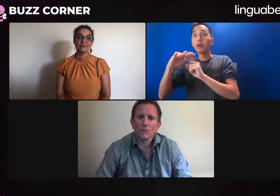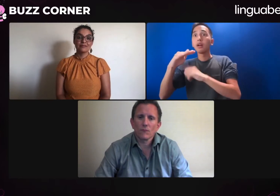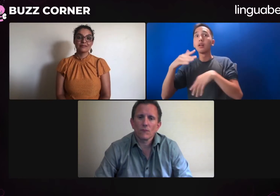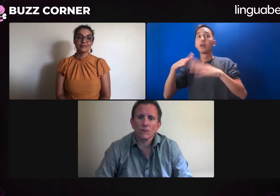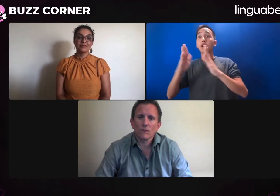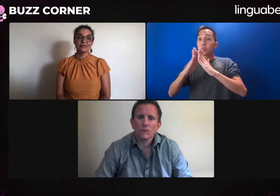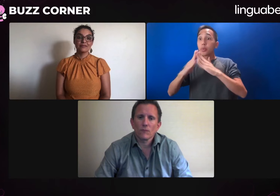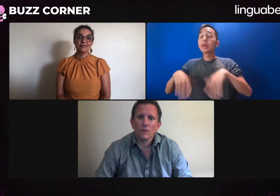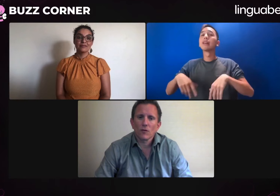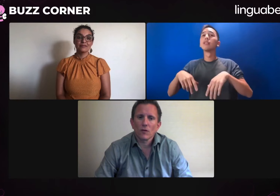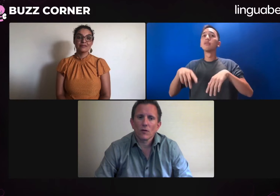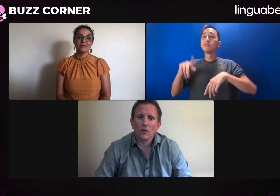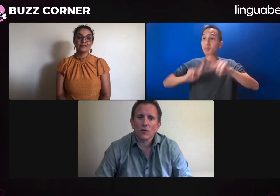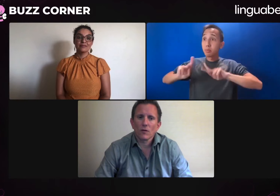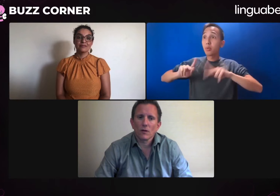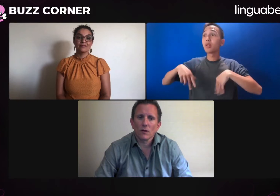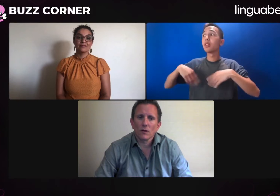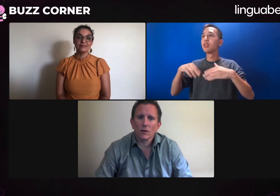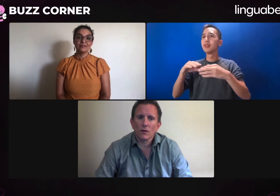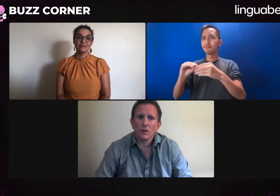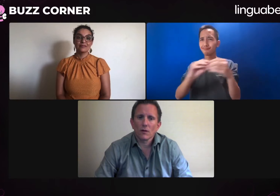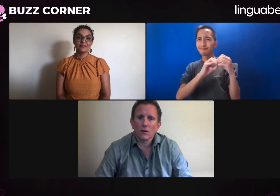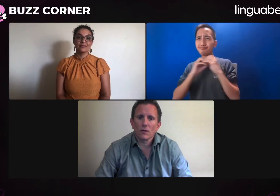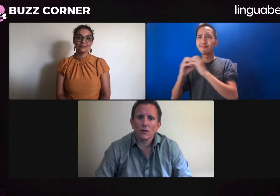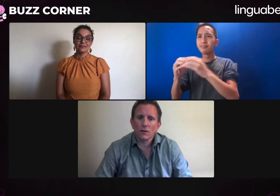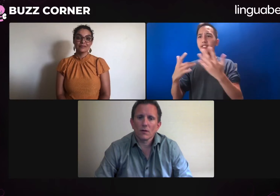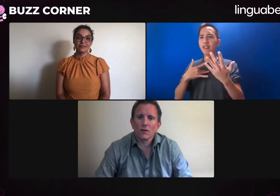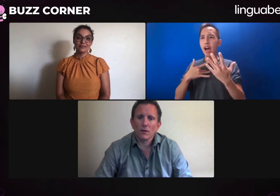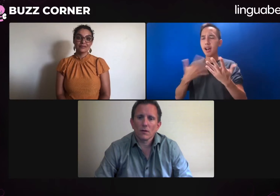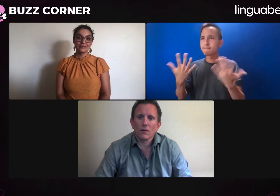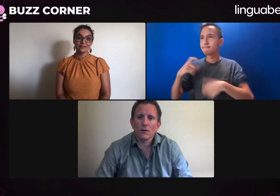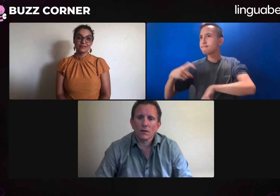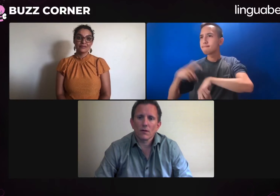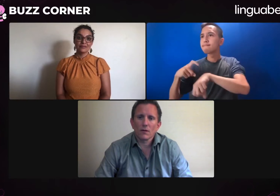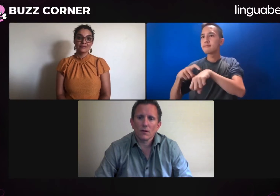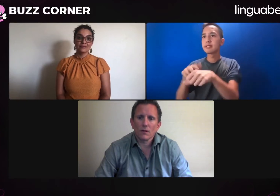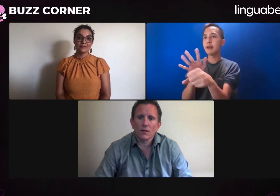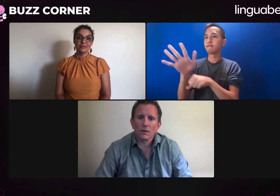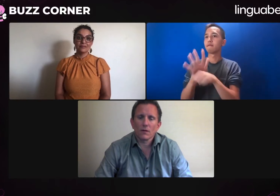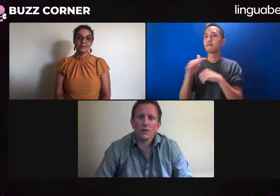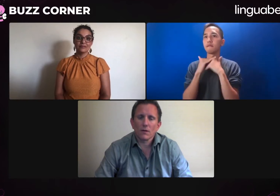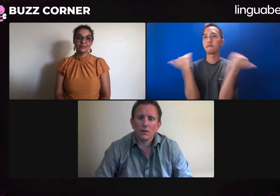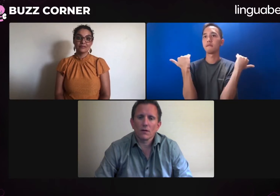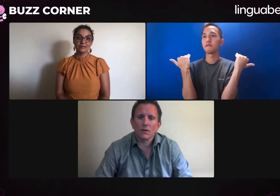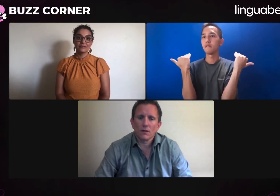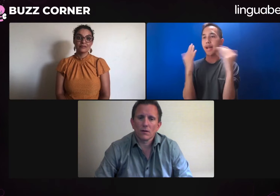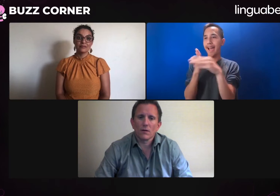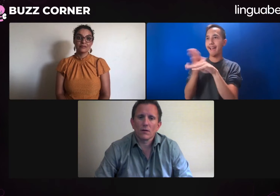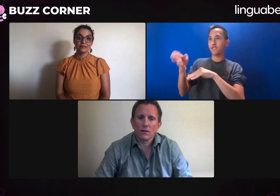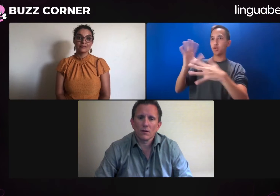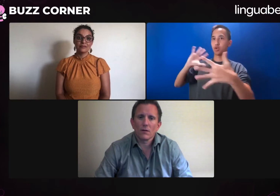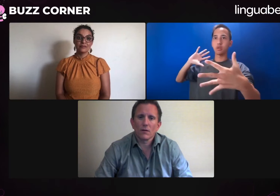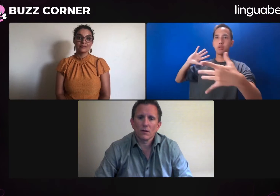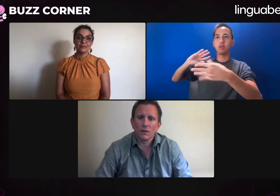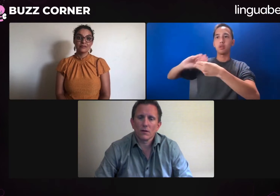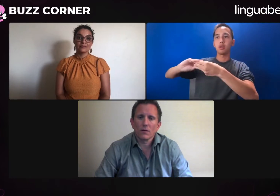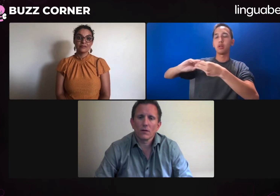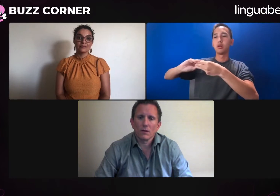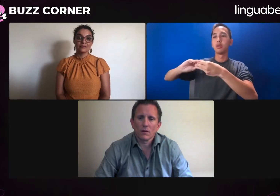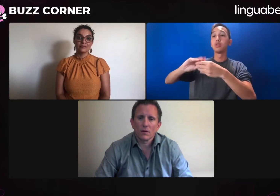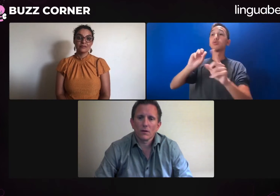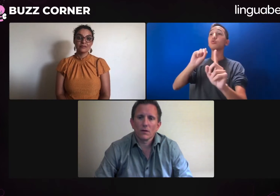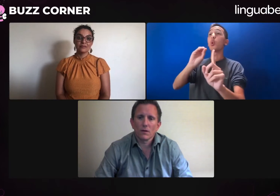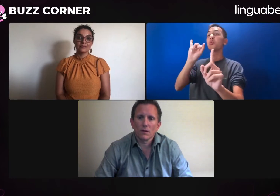And so we have to consider the context, the community, the people, the history. And sometimes people just get fed